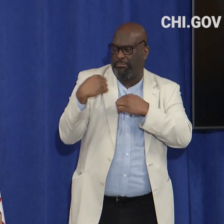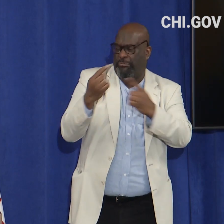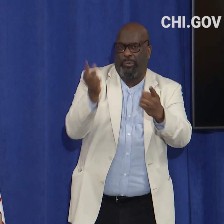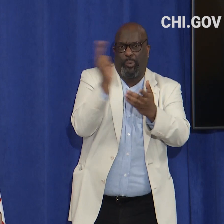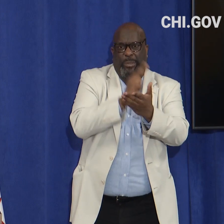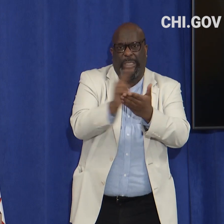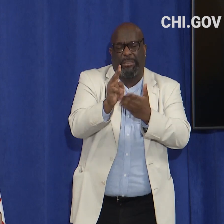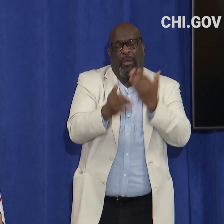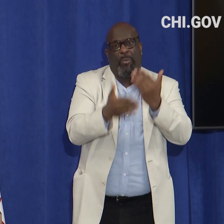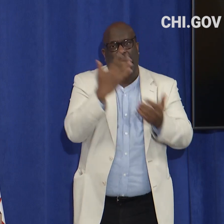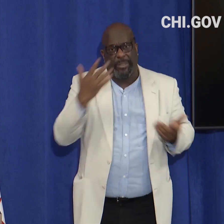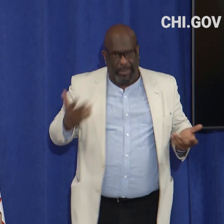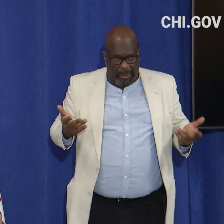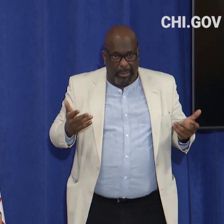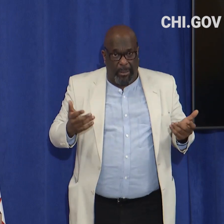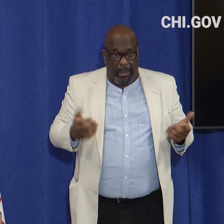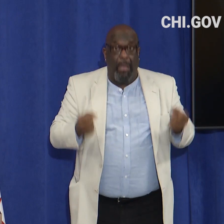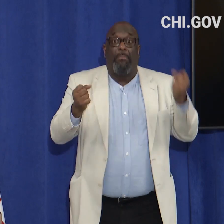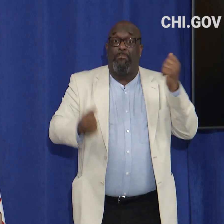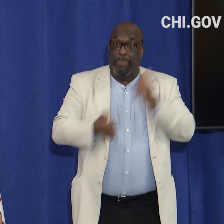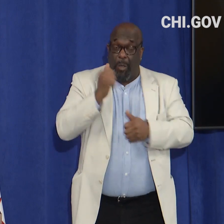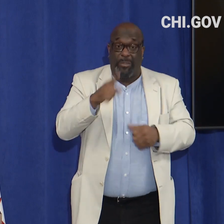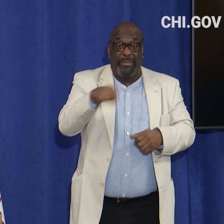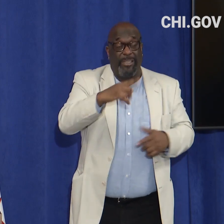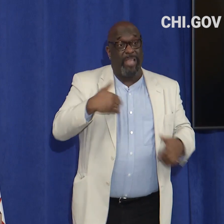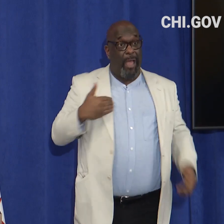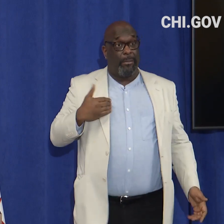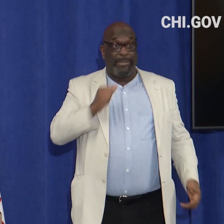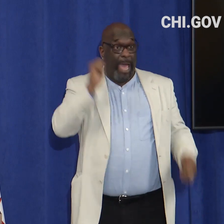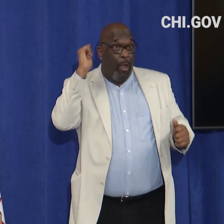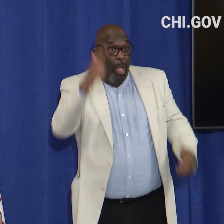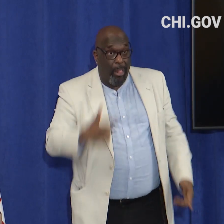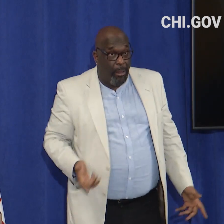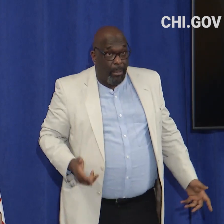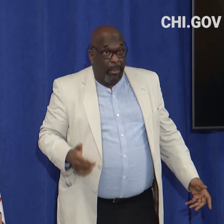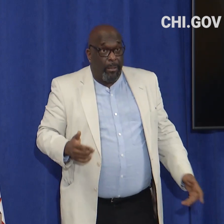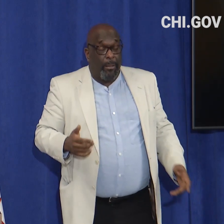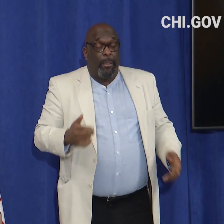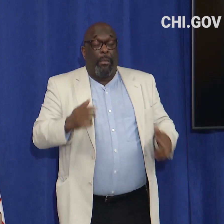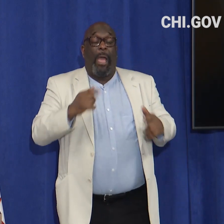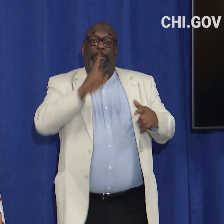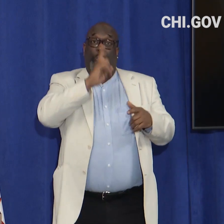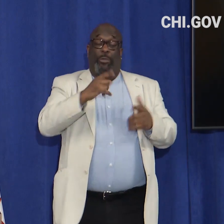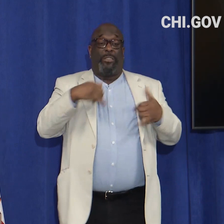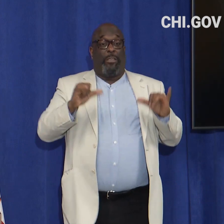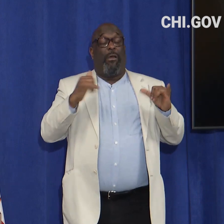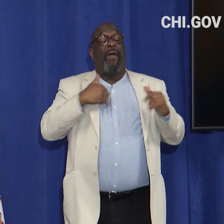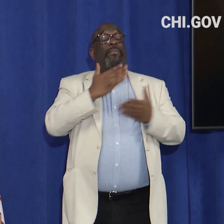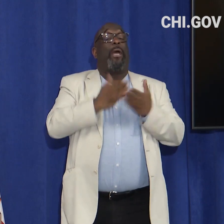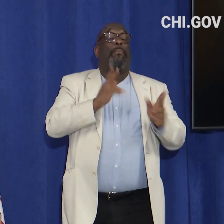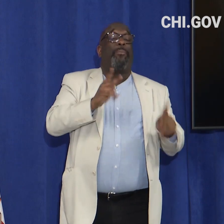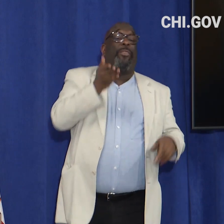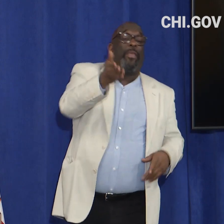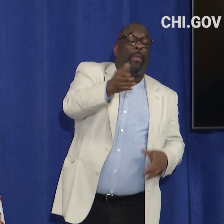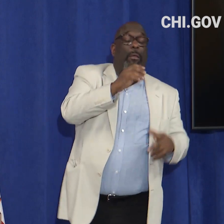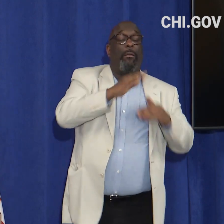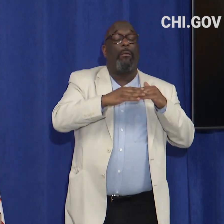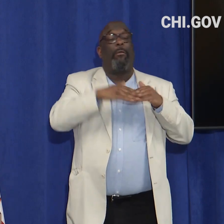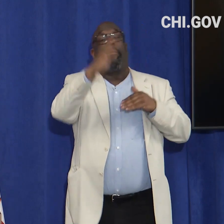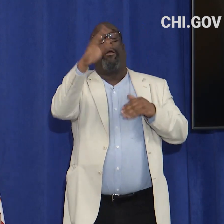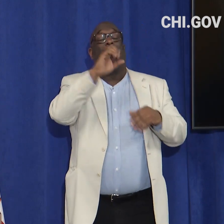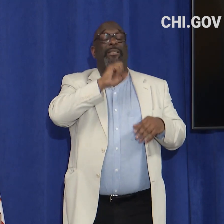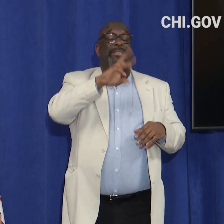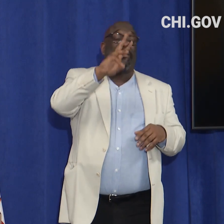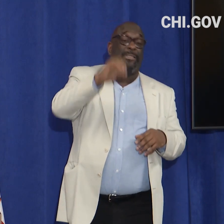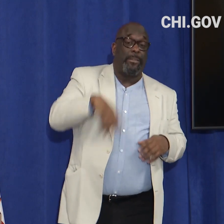weeks, and many of them young people, but not all. I'm sure there are people there who are over 60, who have